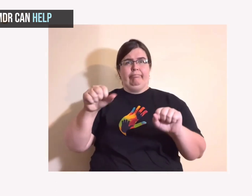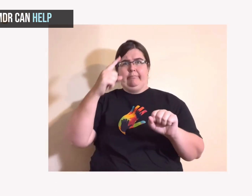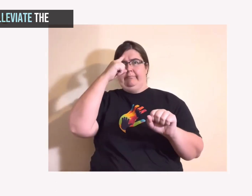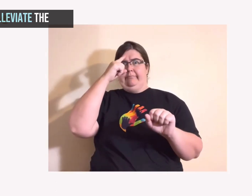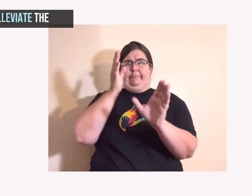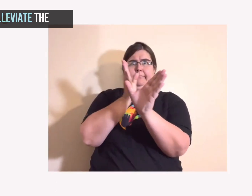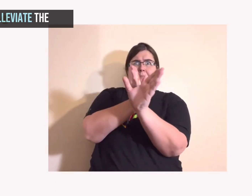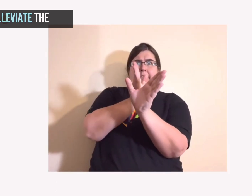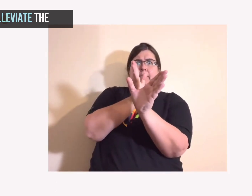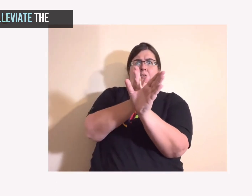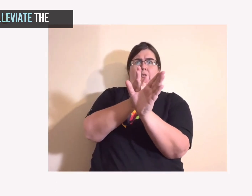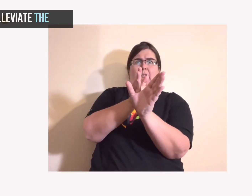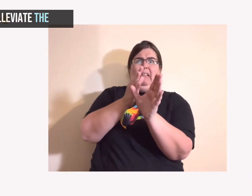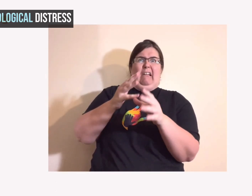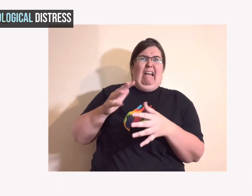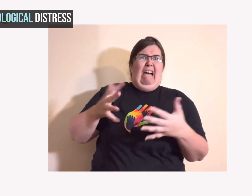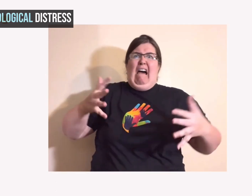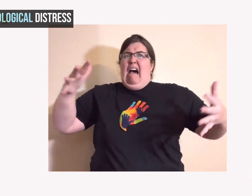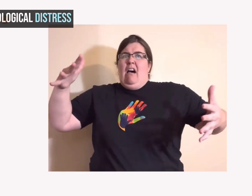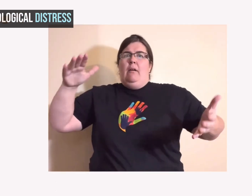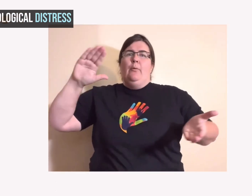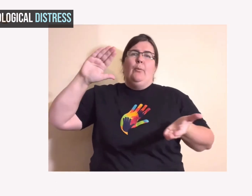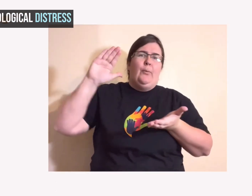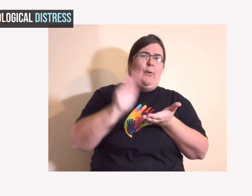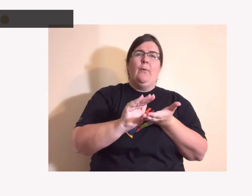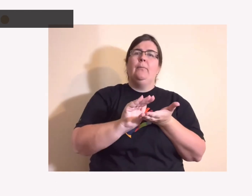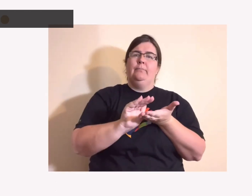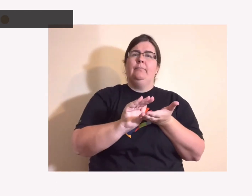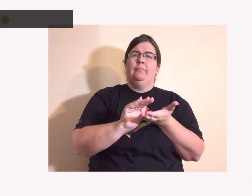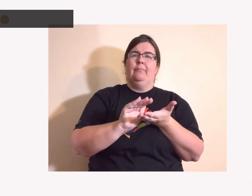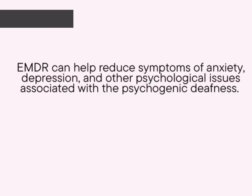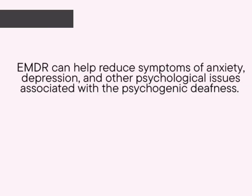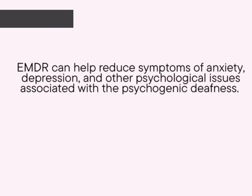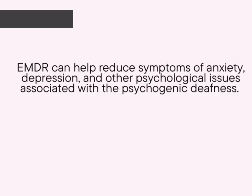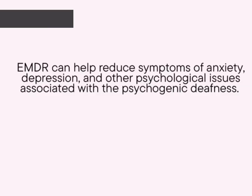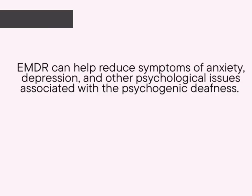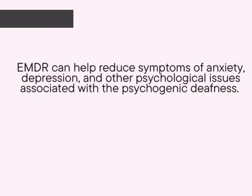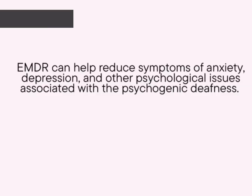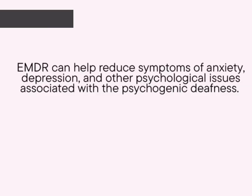EMDR can help alleviate the psychological distress.